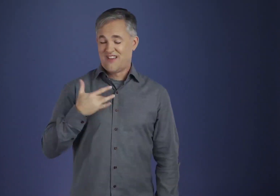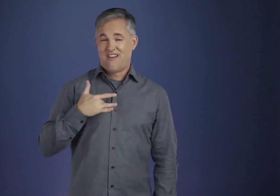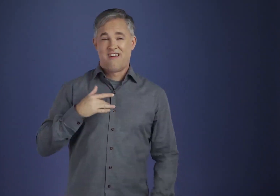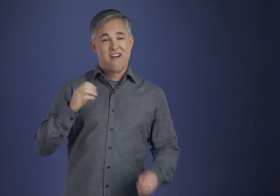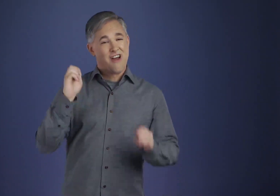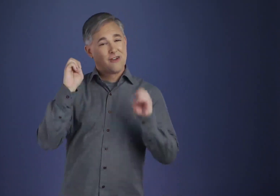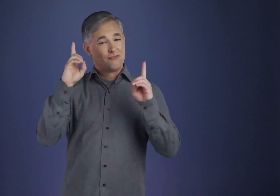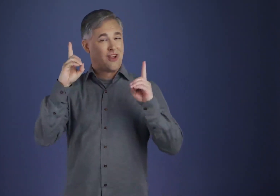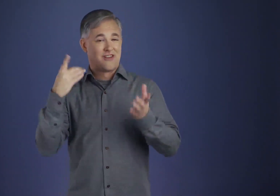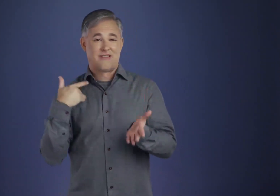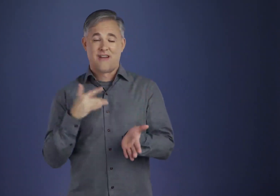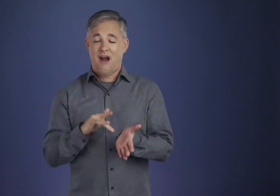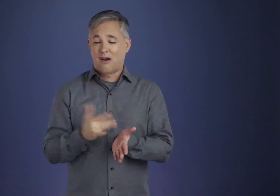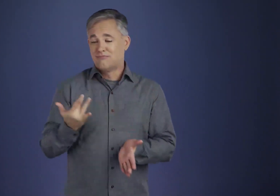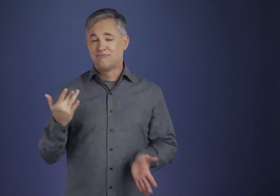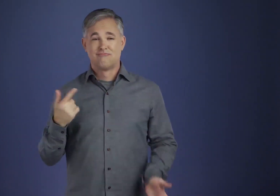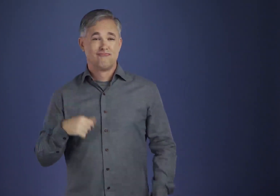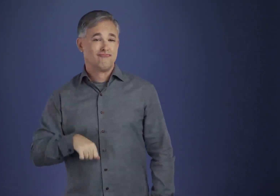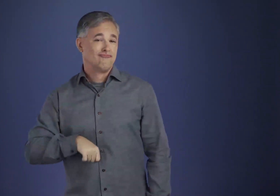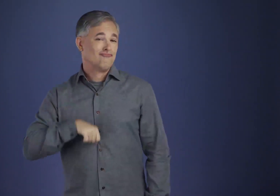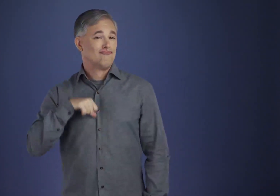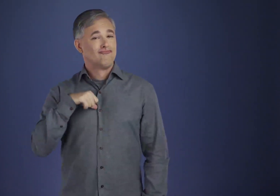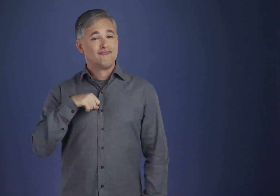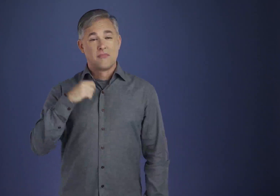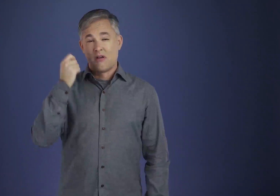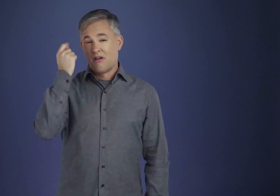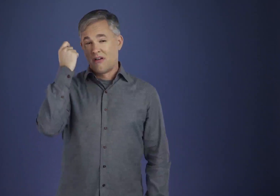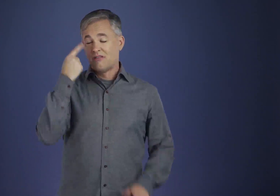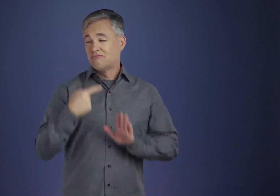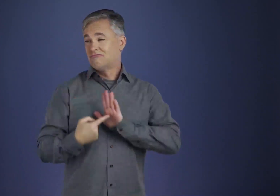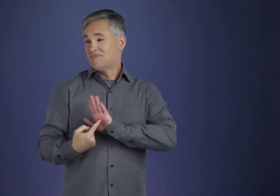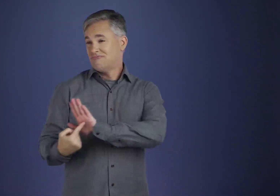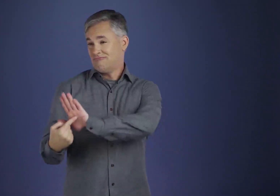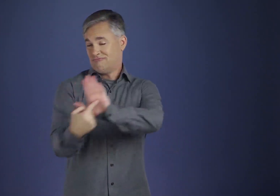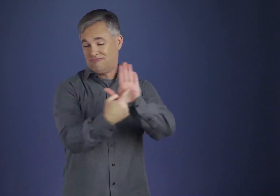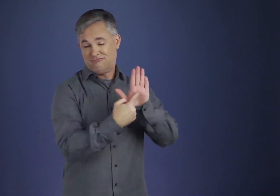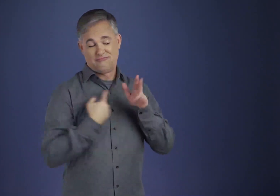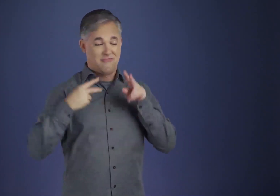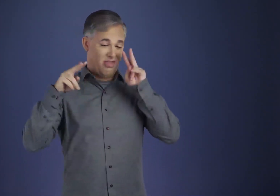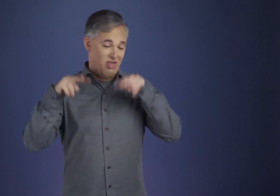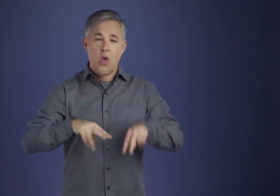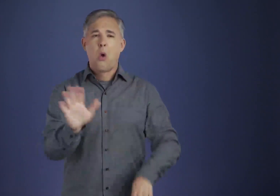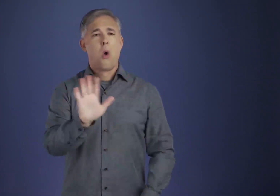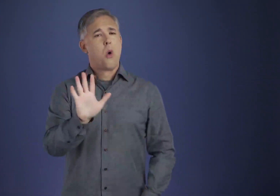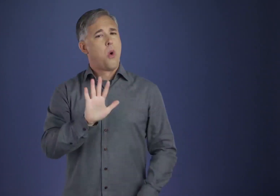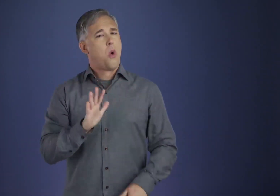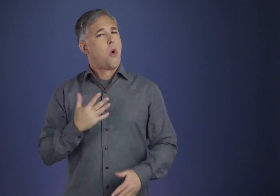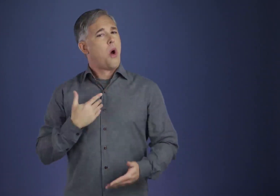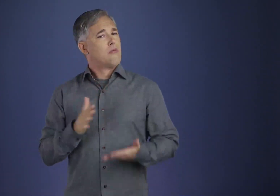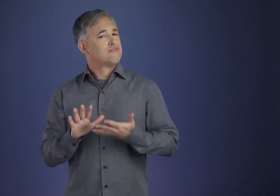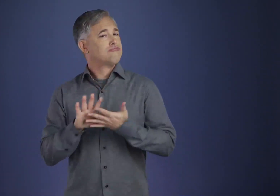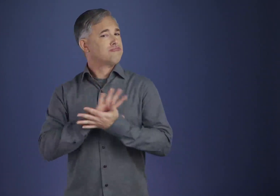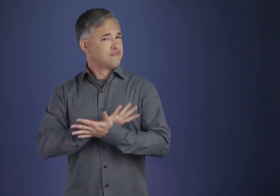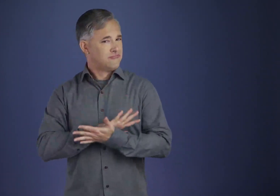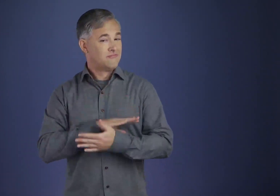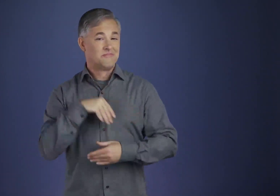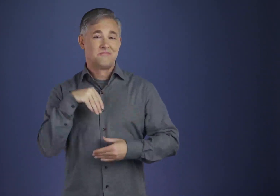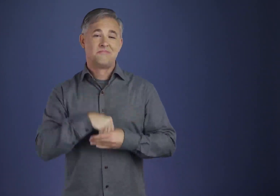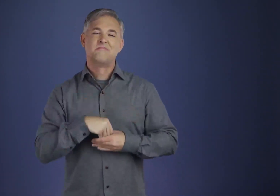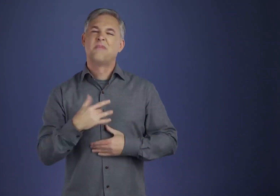have people call us precocious. We used our education to blow ourselves up into prideful balloons, though we